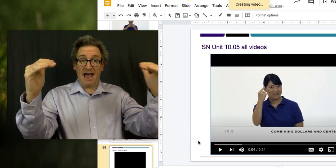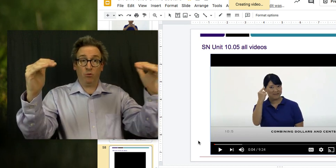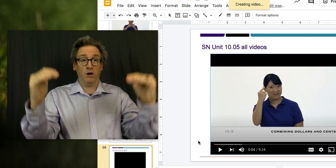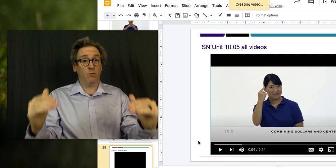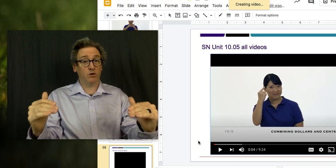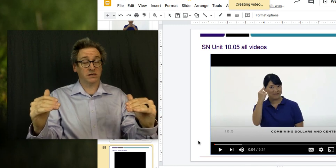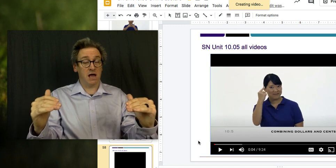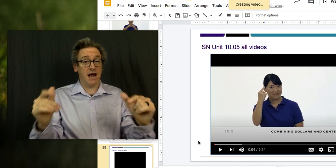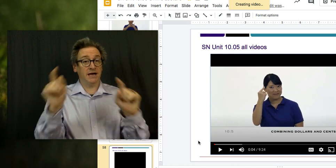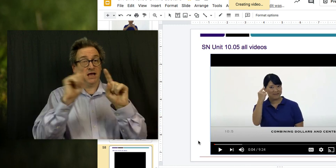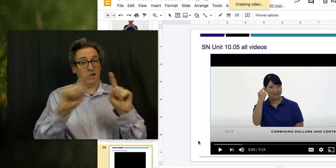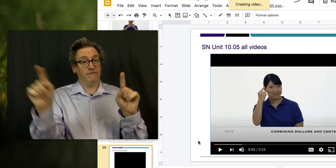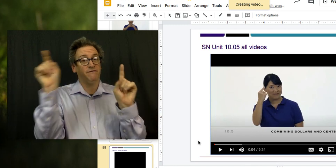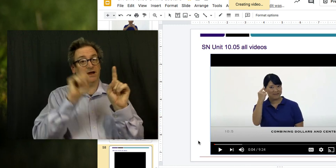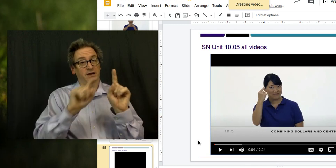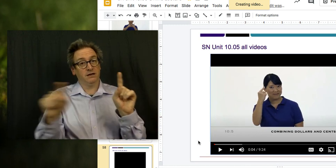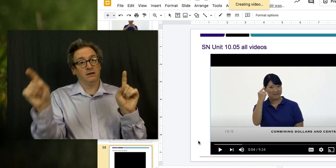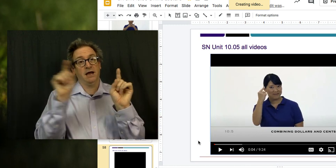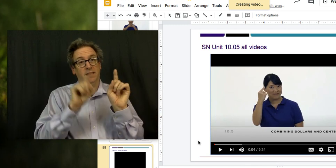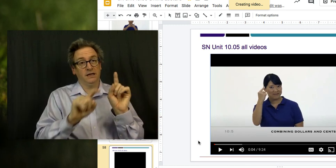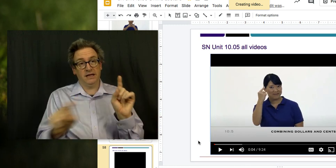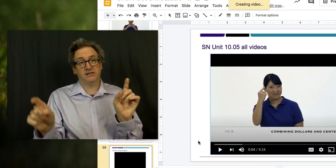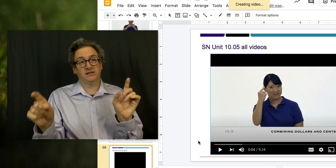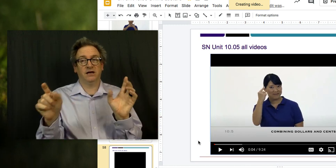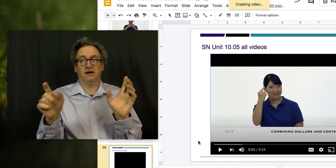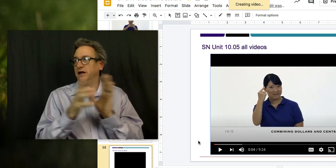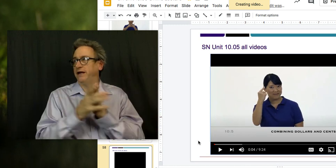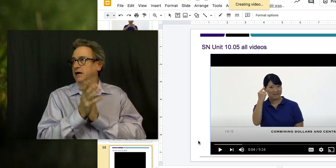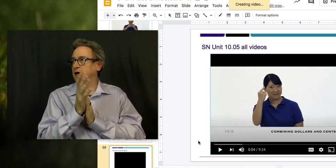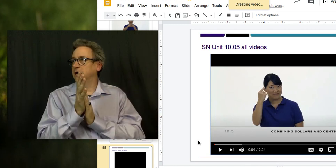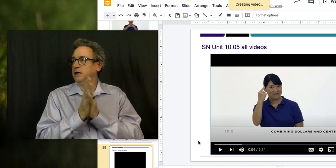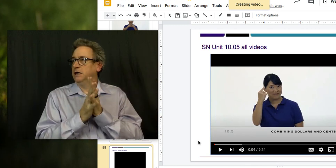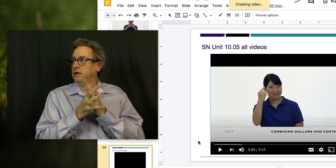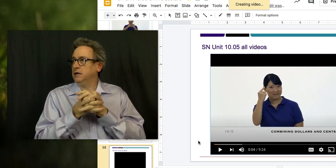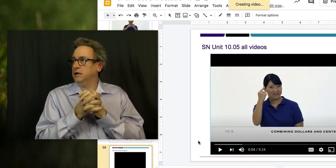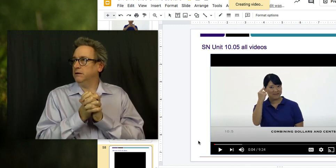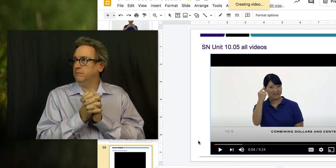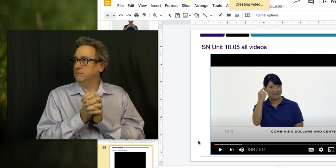and add one more slide if I find any lists of like